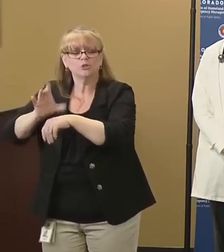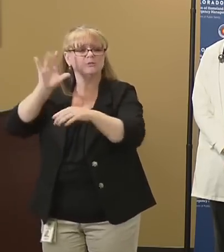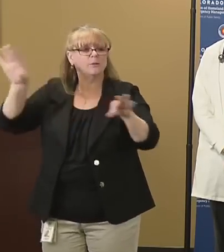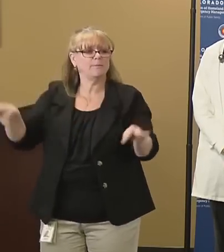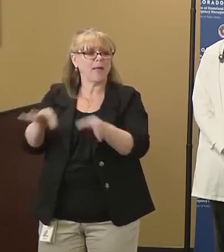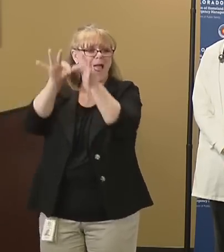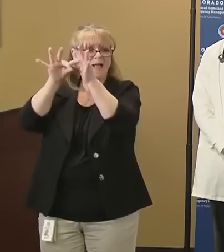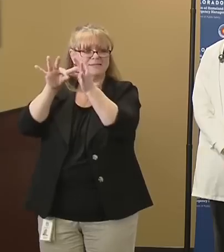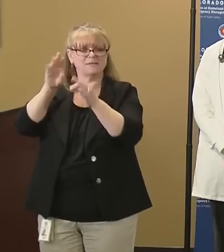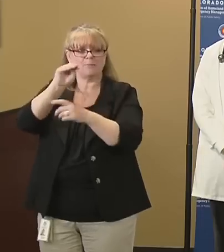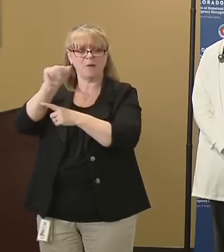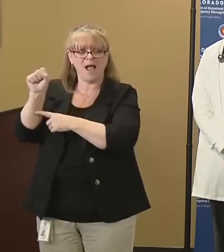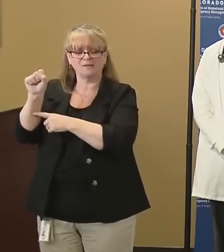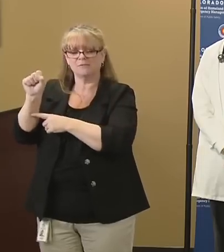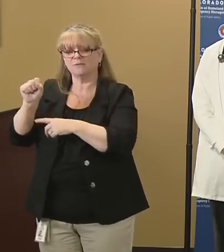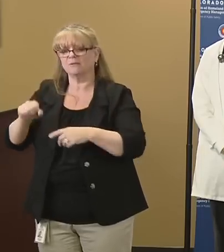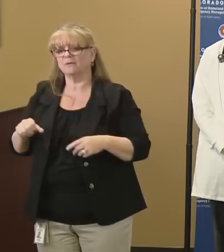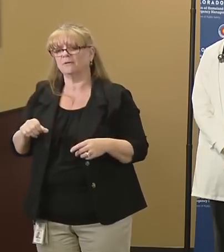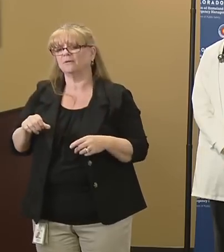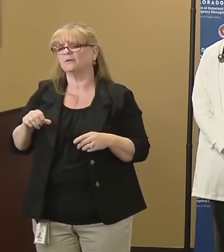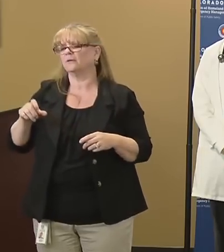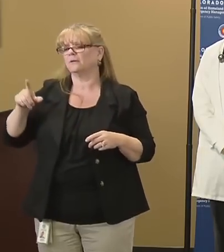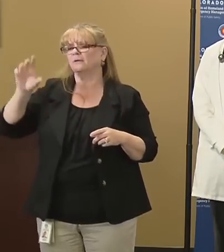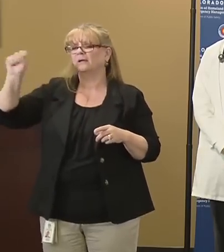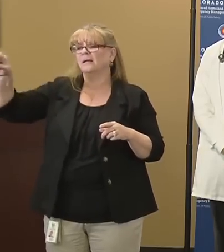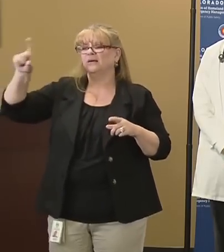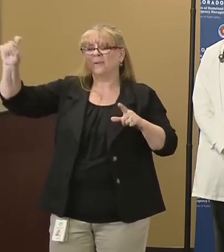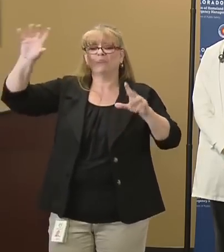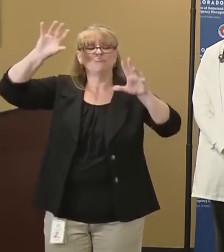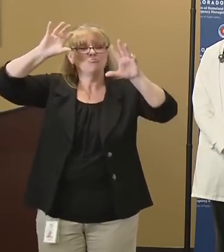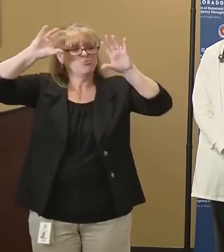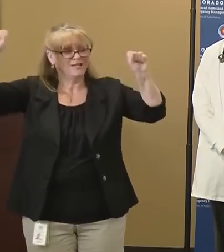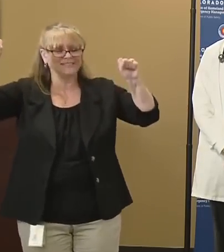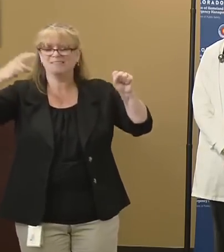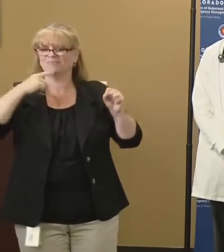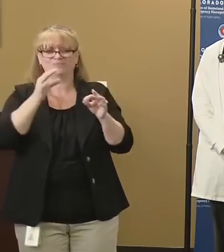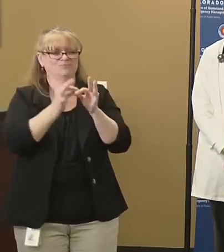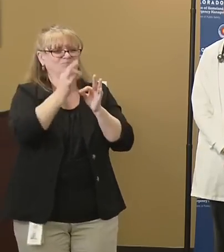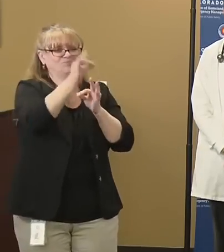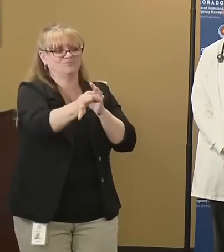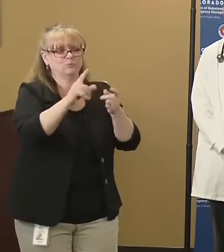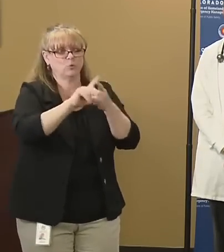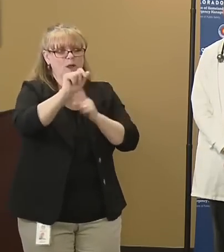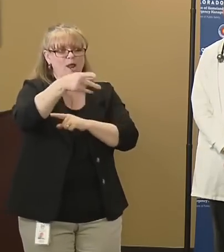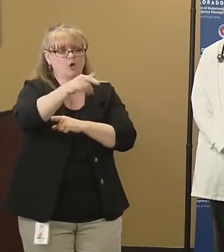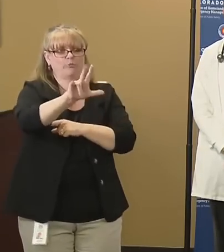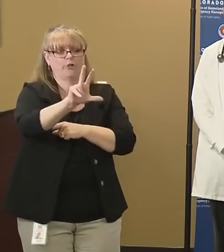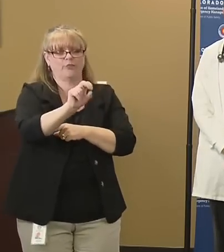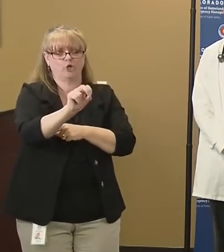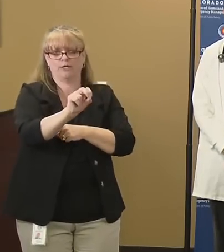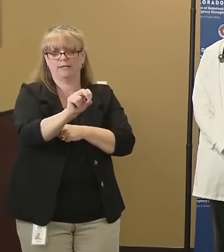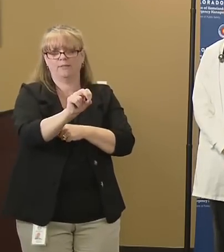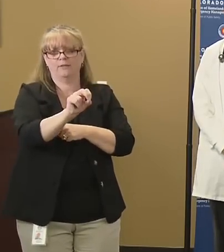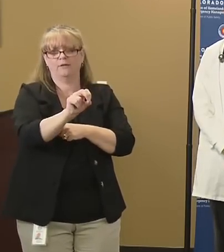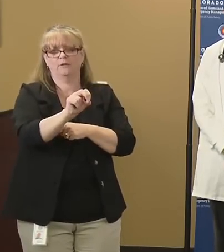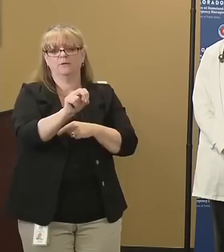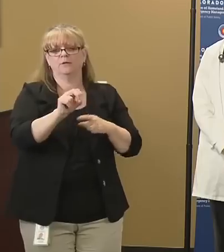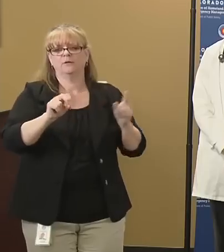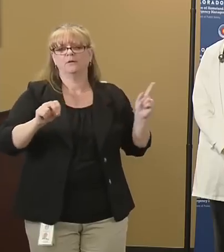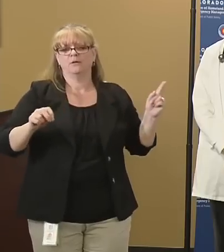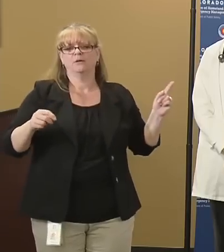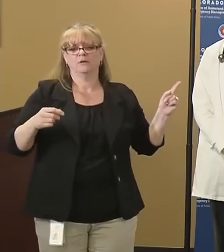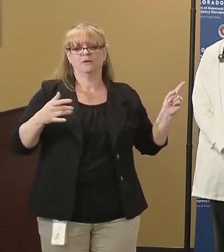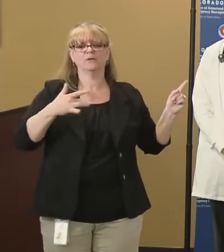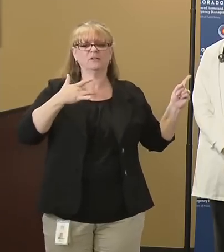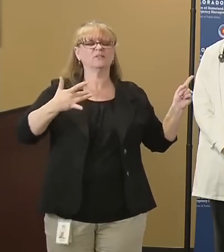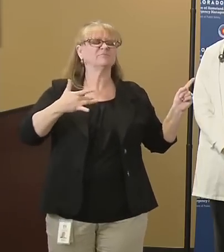President now has a goal of April 30th, and whatever those steps are, it's likely that additional steps will need to be taken beyond April 11th. We